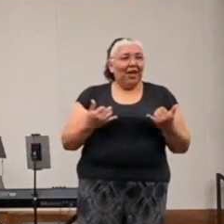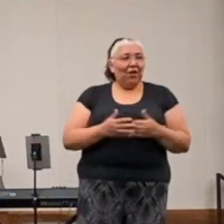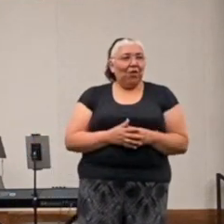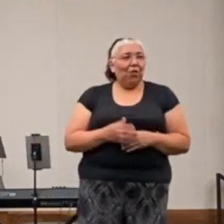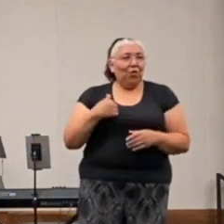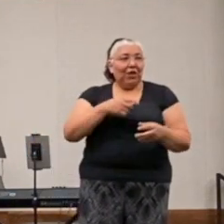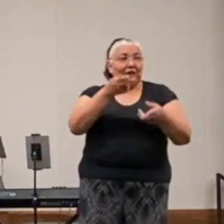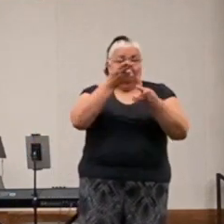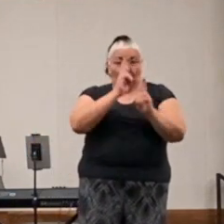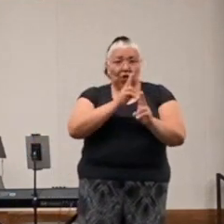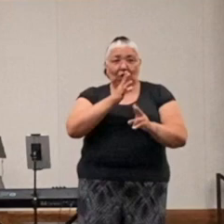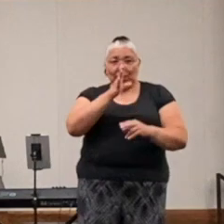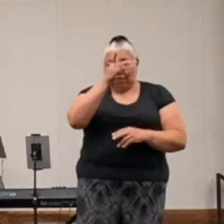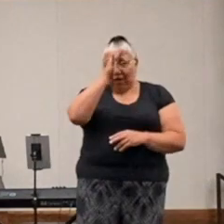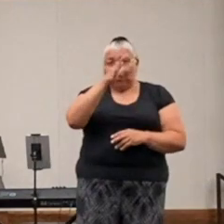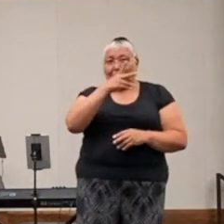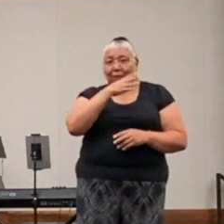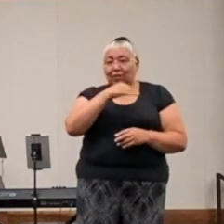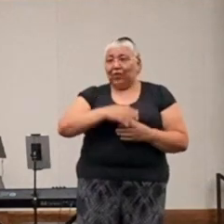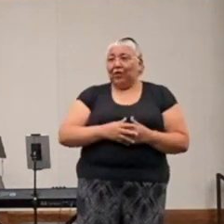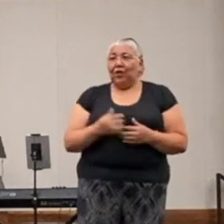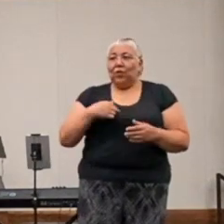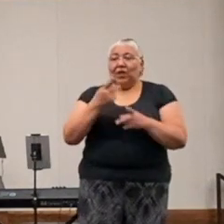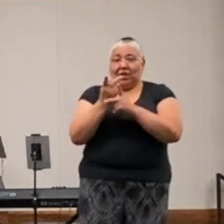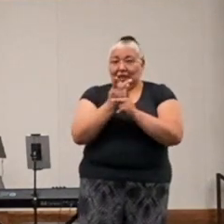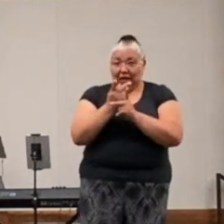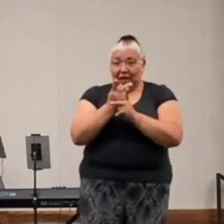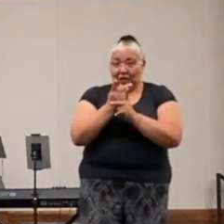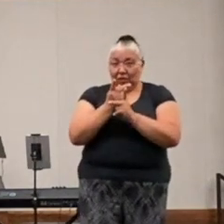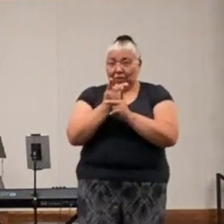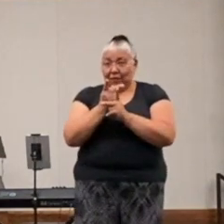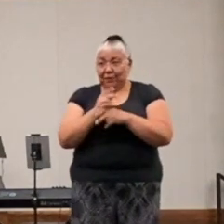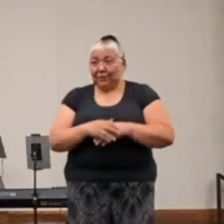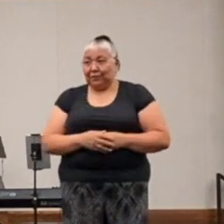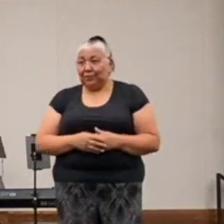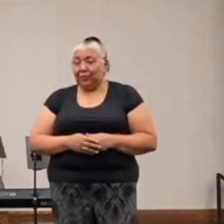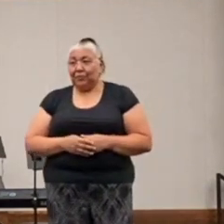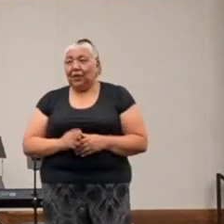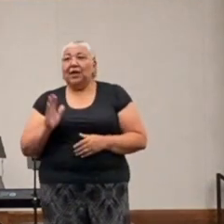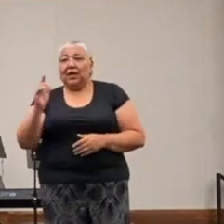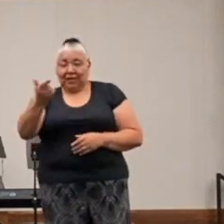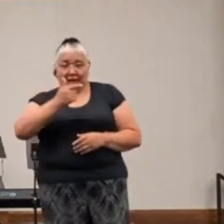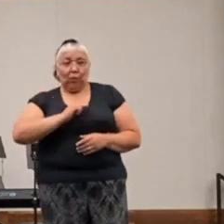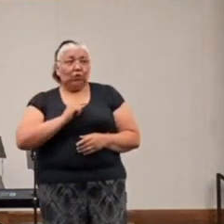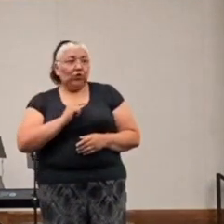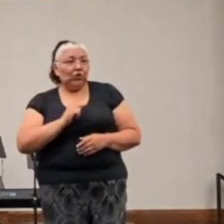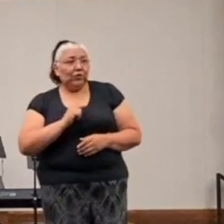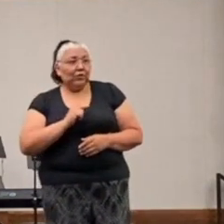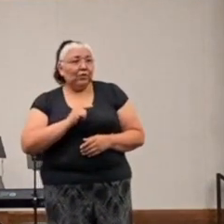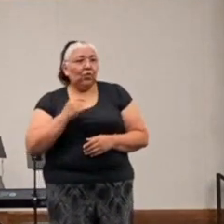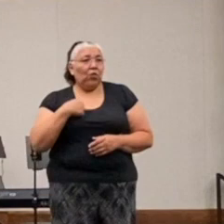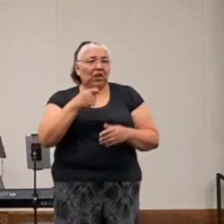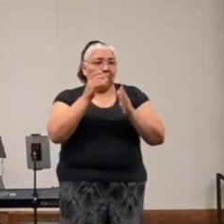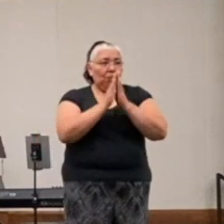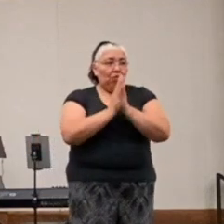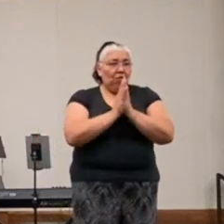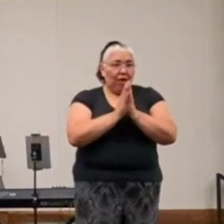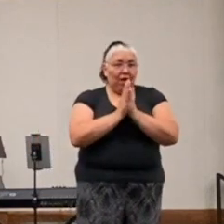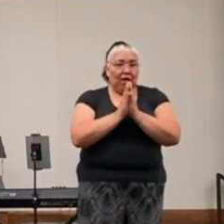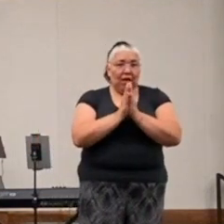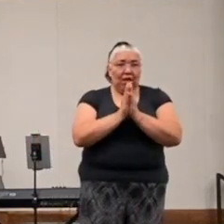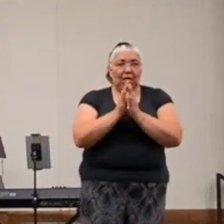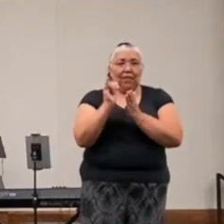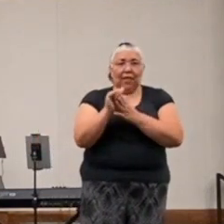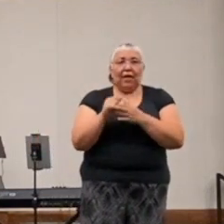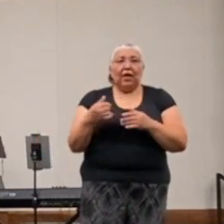need to honor our father and our mother. We need to take care of them, don't we? Yes. Right? It's our turn. Yes. Right? We need to pray over them. We need